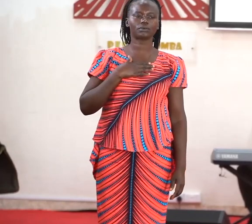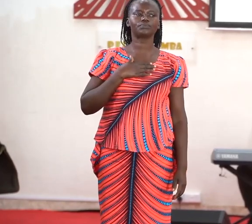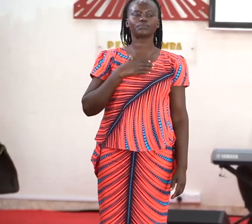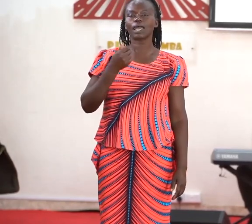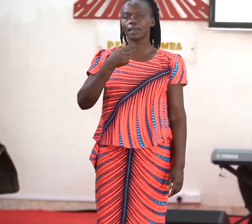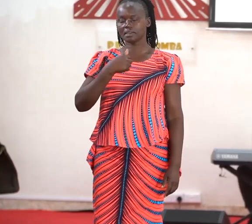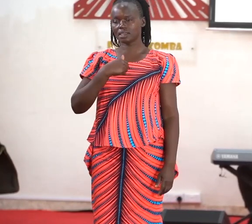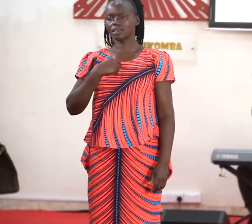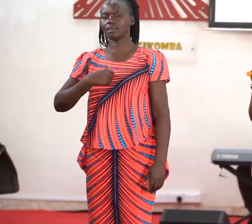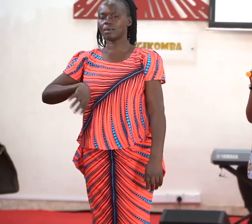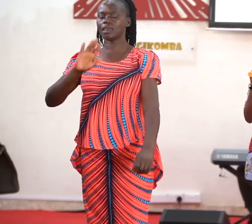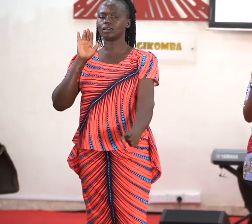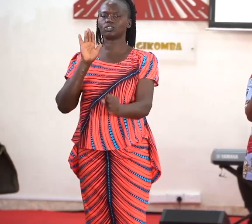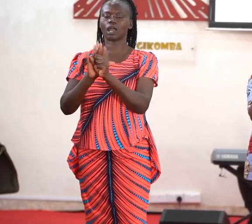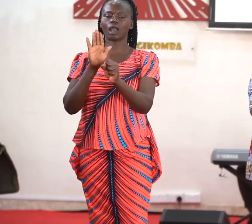nimezawa.